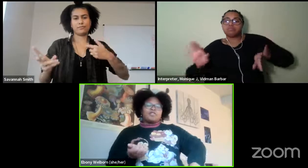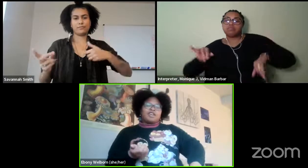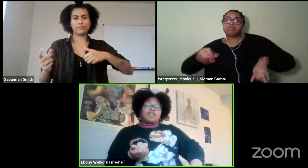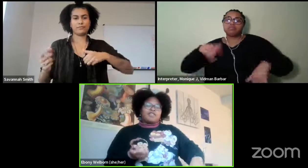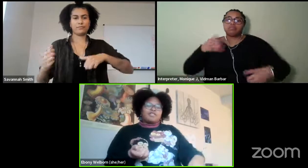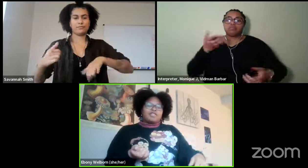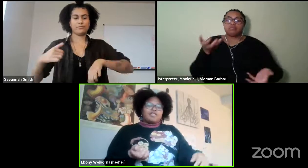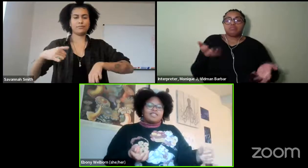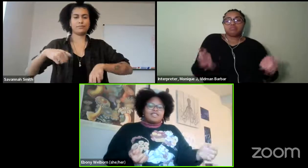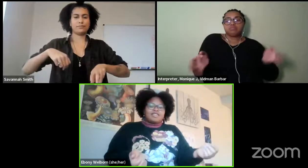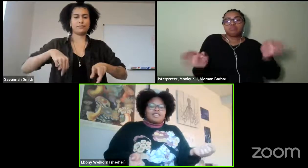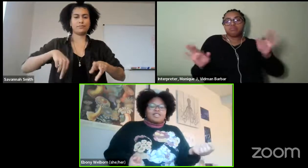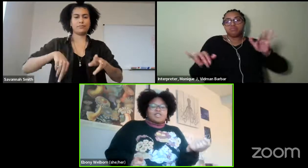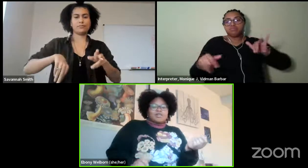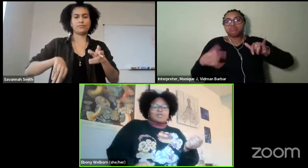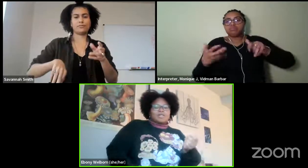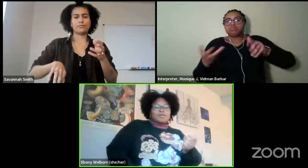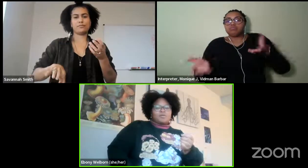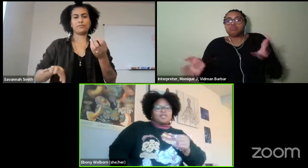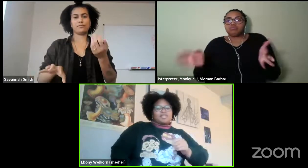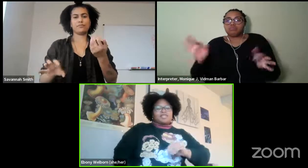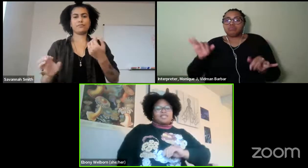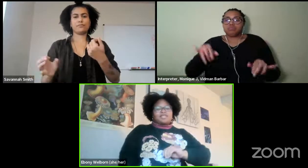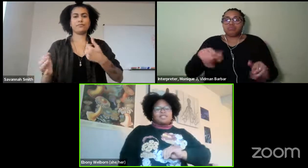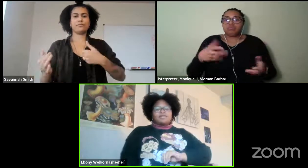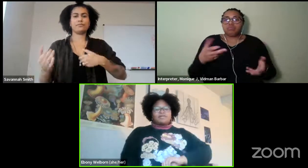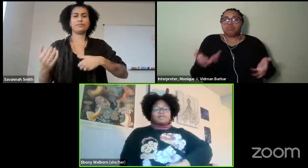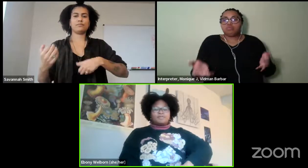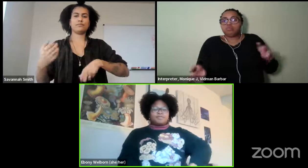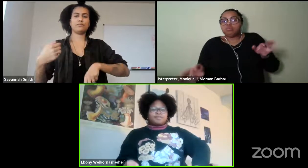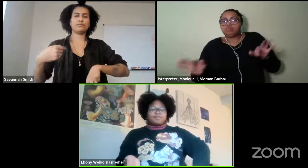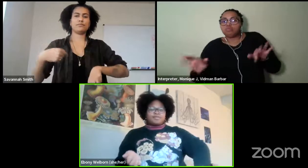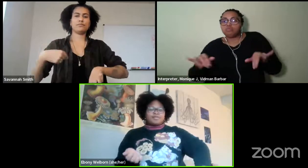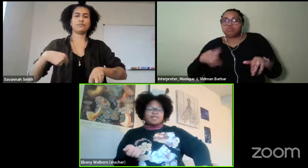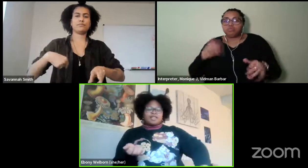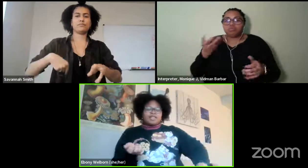Just move it around. Let it do what it wants.